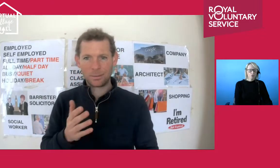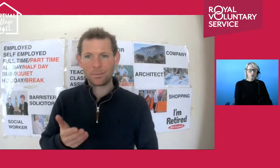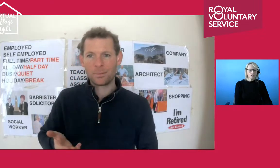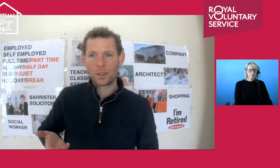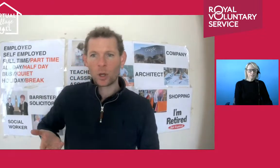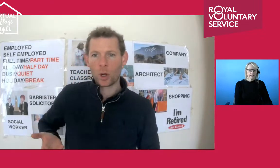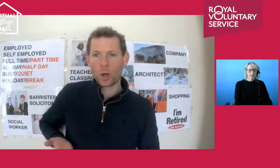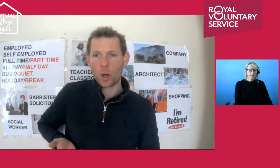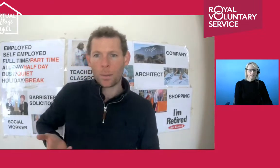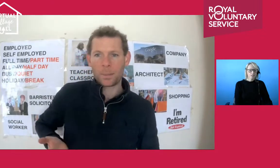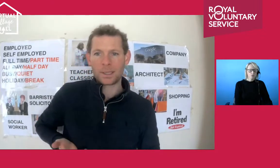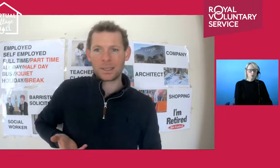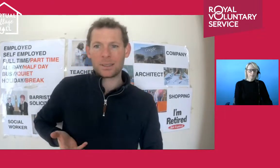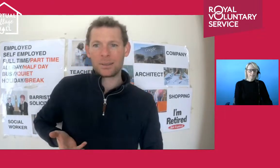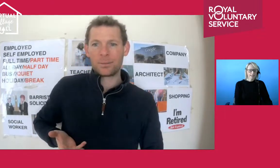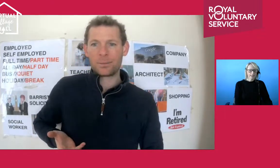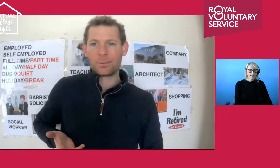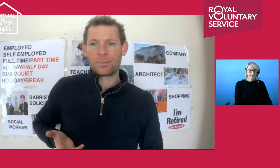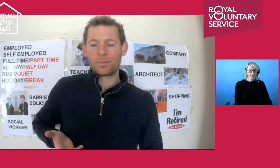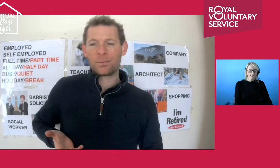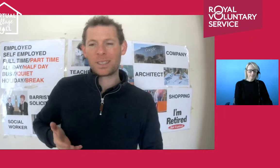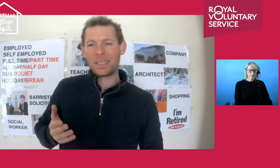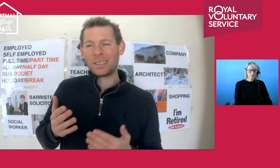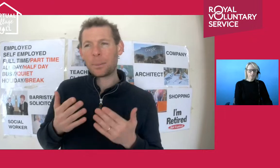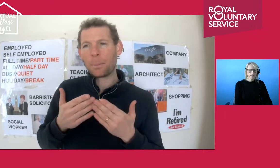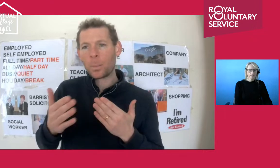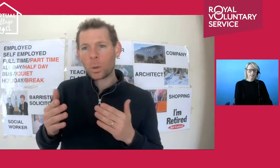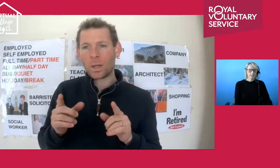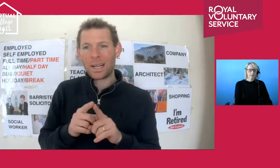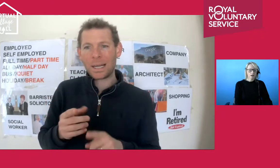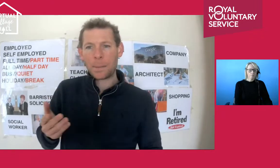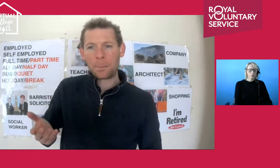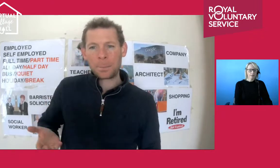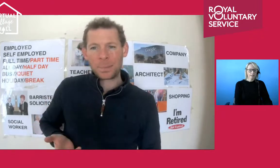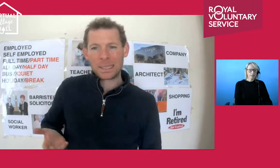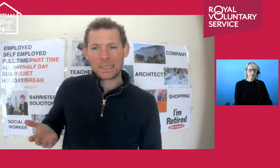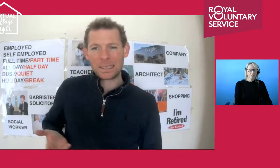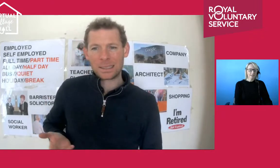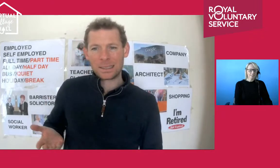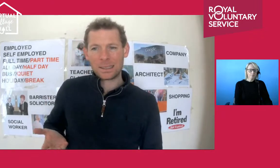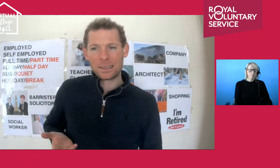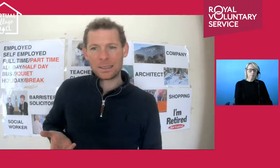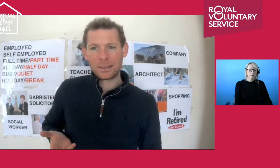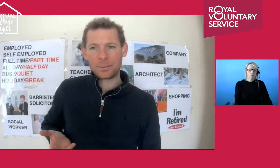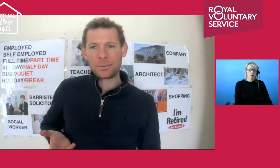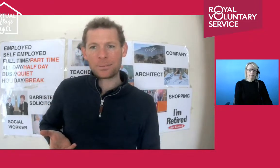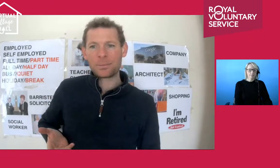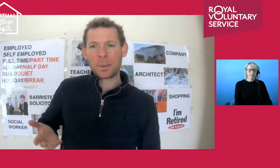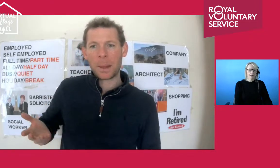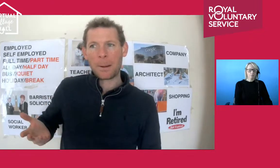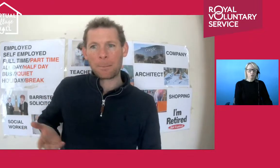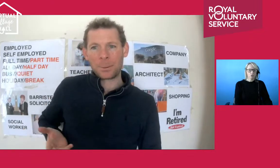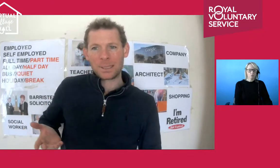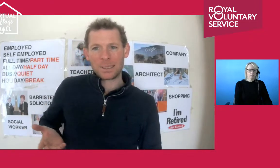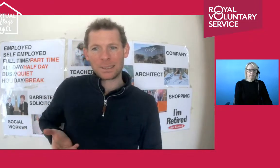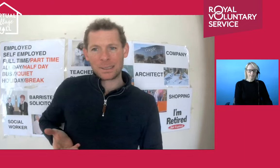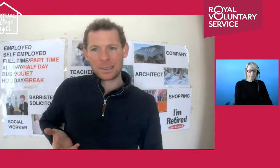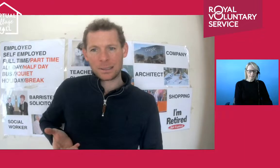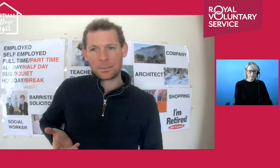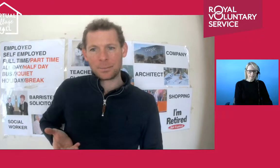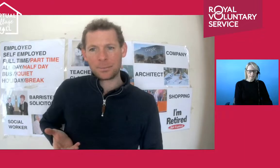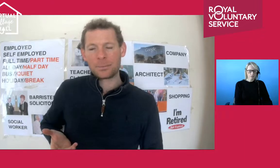There are two different signs. So it could be signed like this. If you can see company, that's actually probably more like the sign we would use